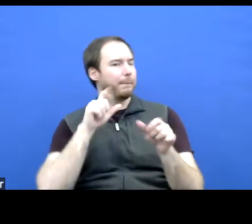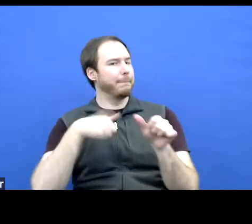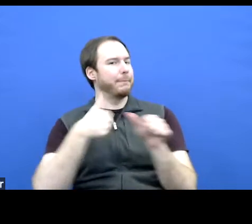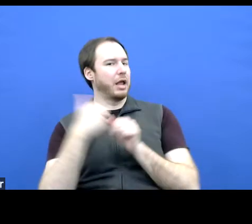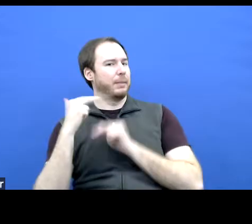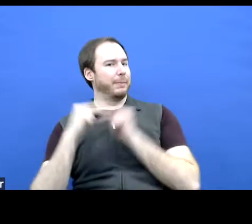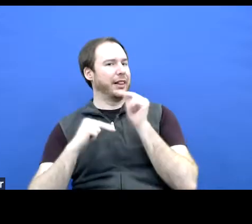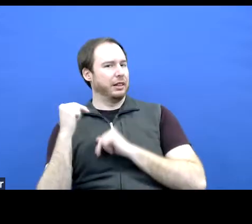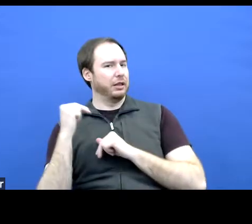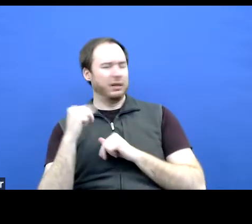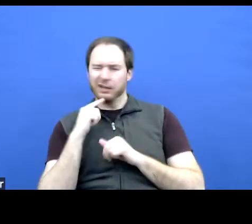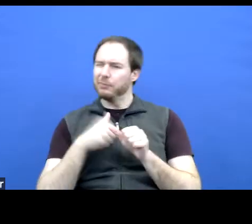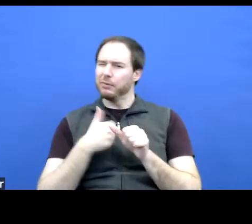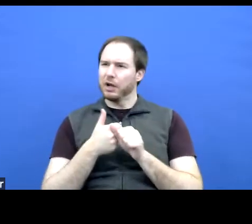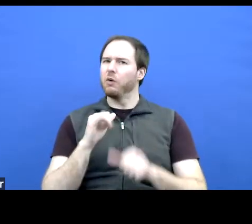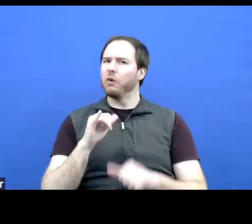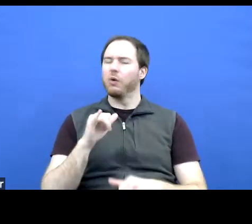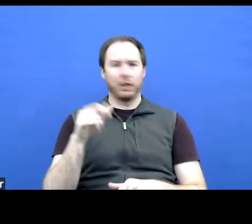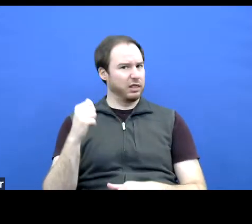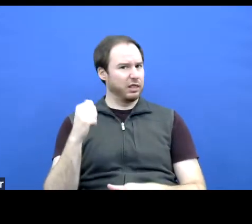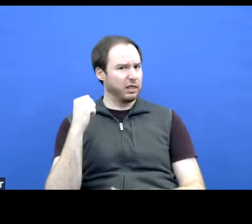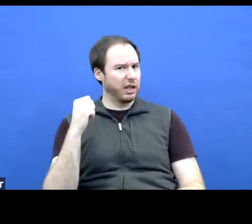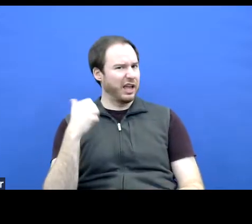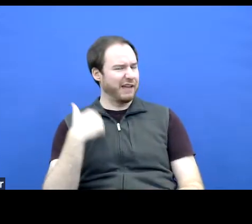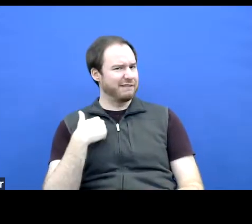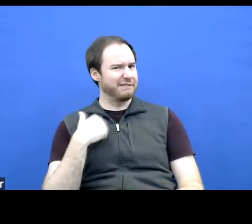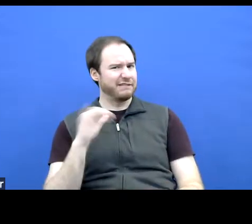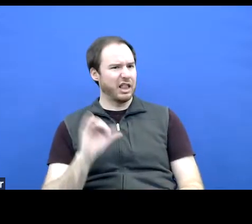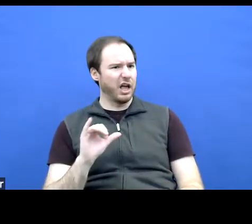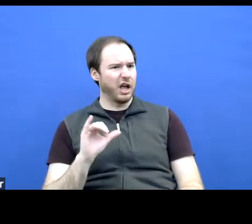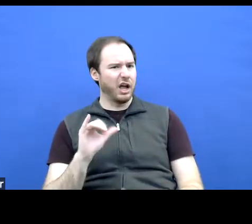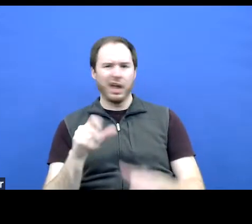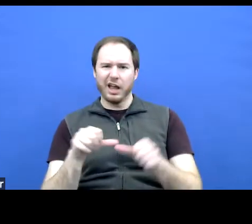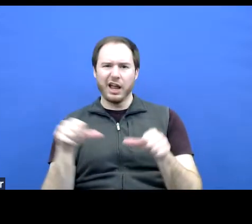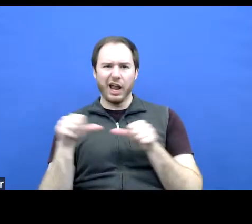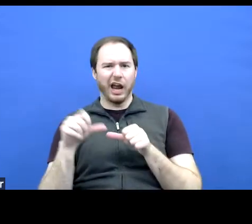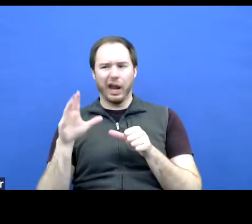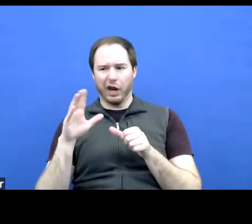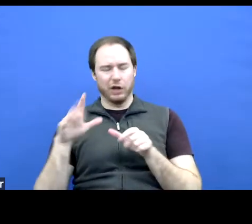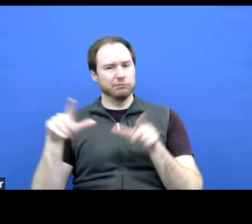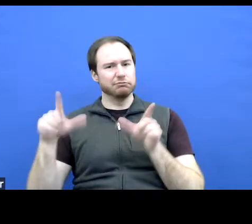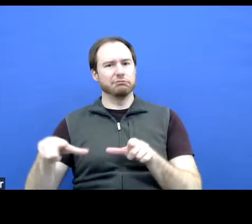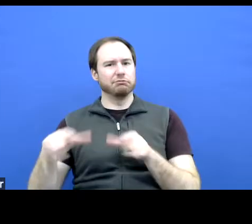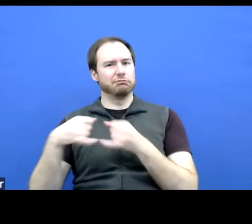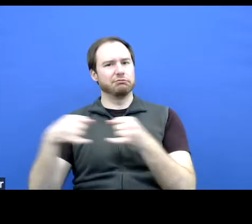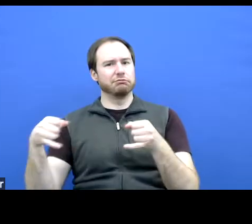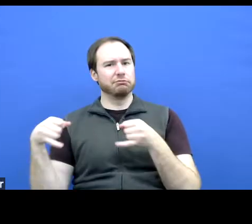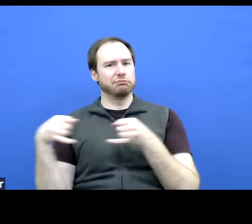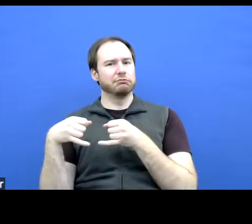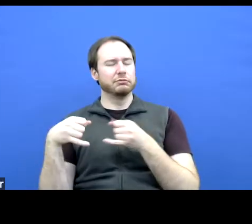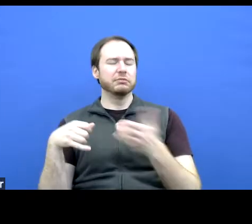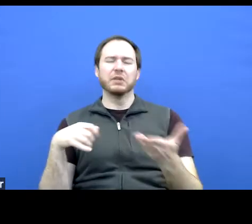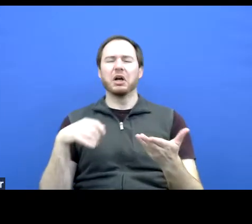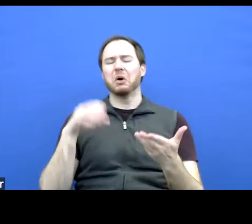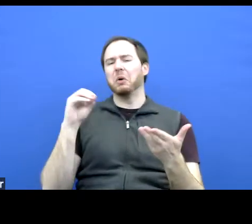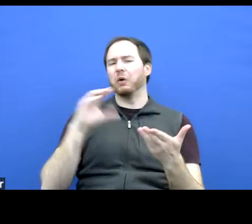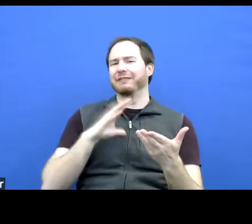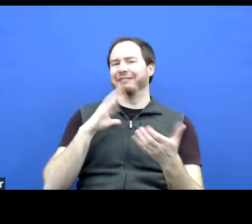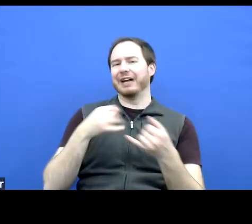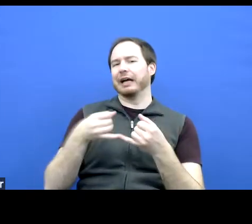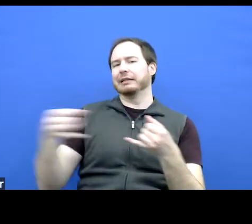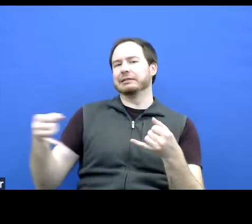building. Behind the building. Yep, Okay. And is there an area that's been sectioned off for this? It's not sectioned off. It's just